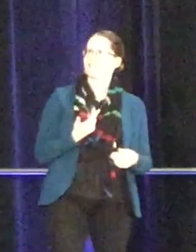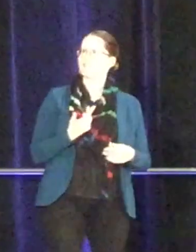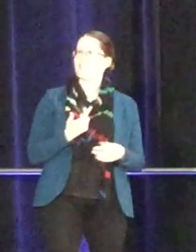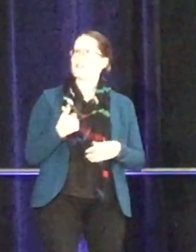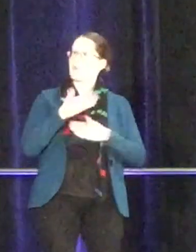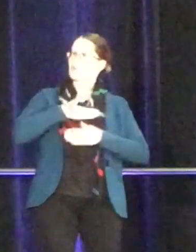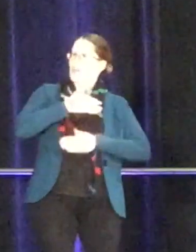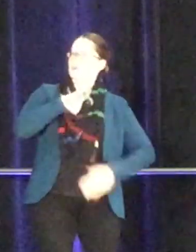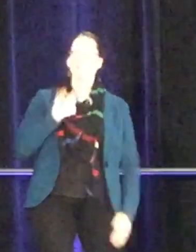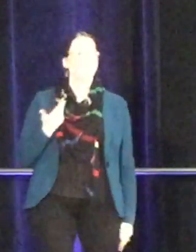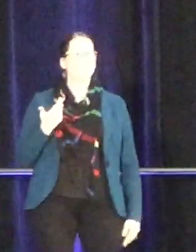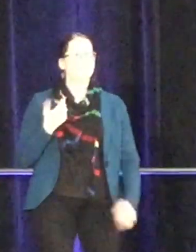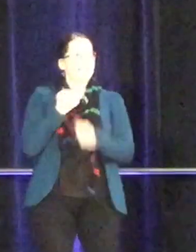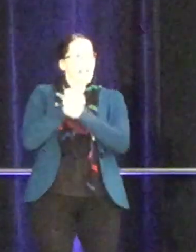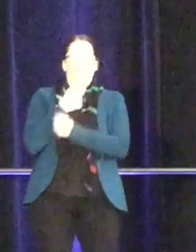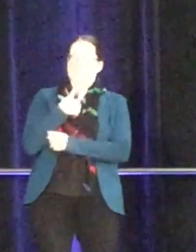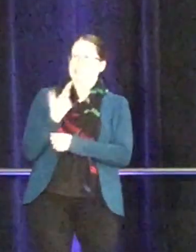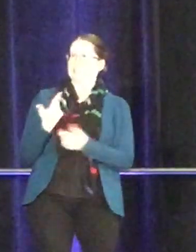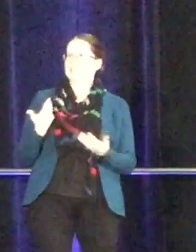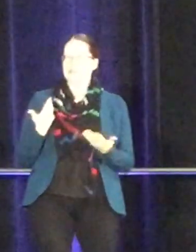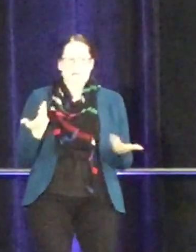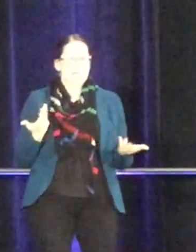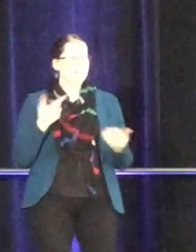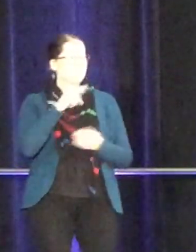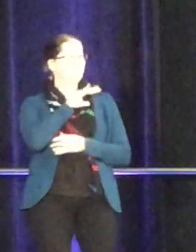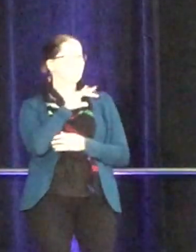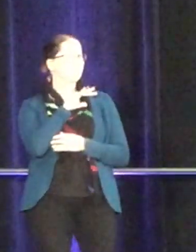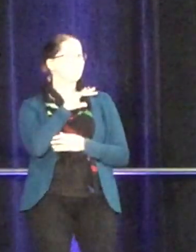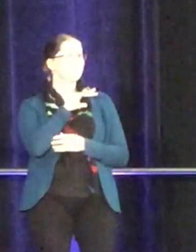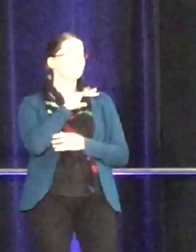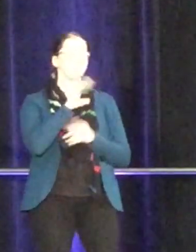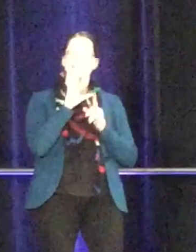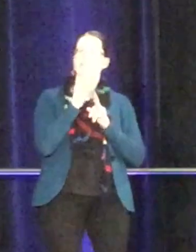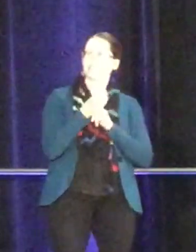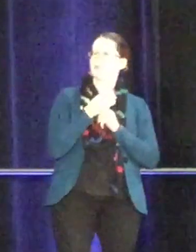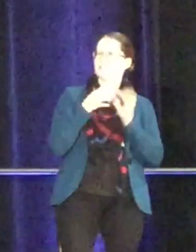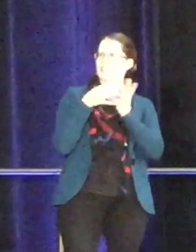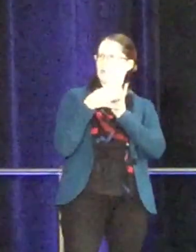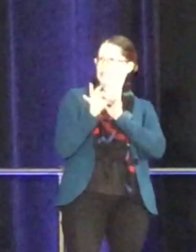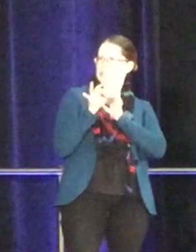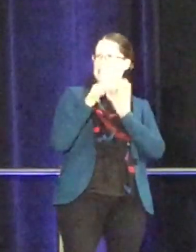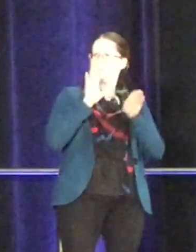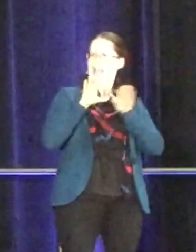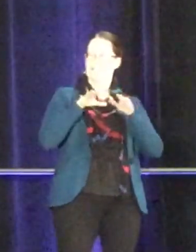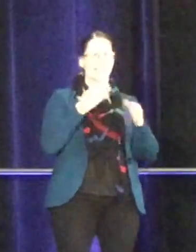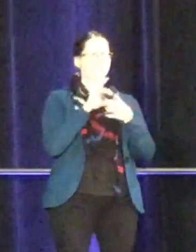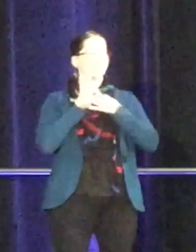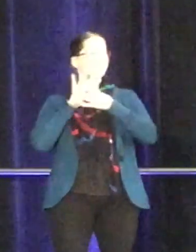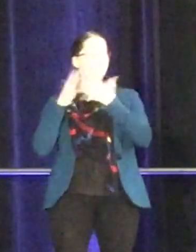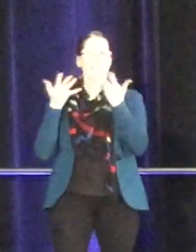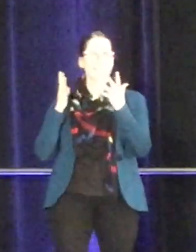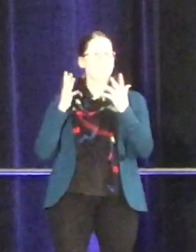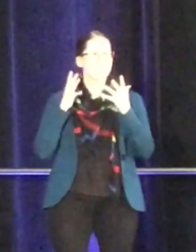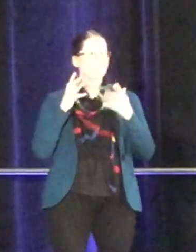recognize, I honor, I appreciate around cultural and linguistic behaviors. You know when I love how you sat down.